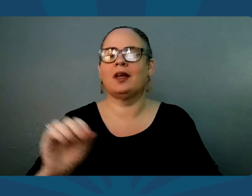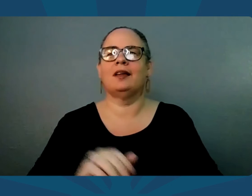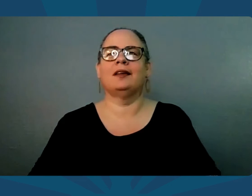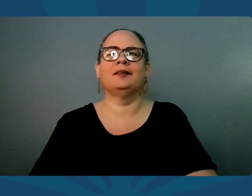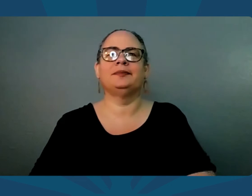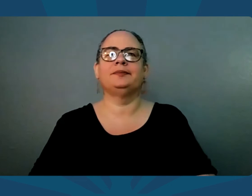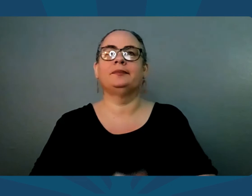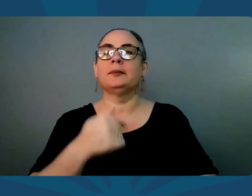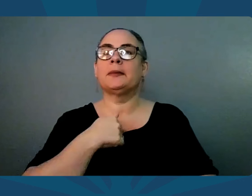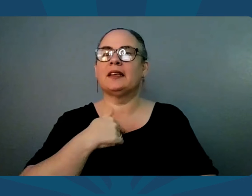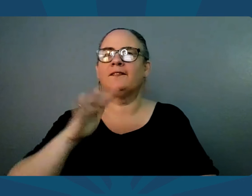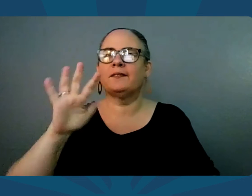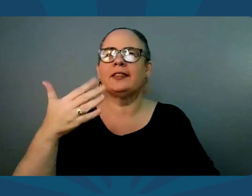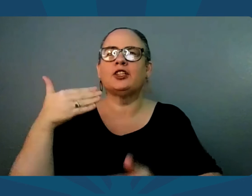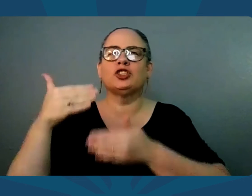Montenegro.